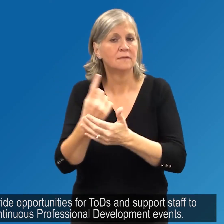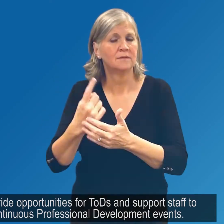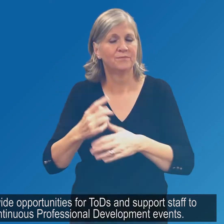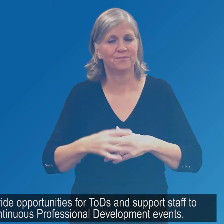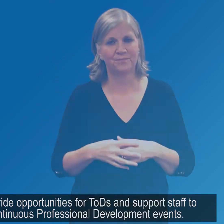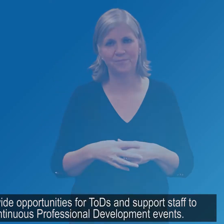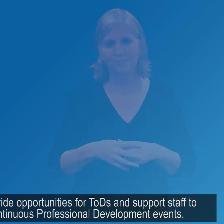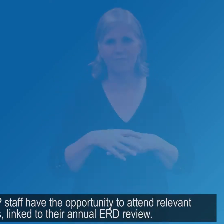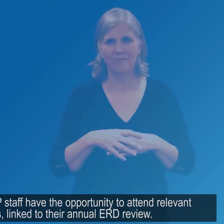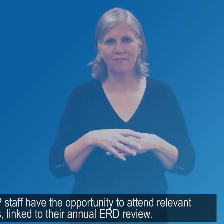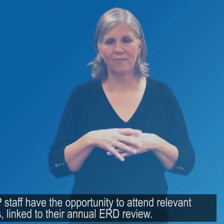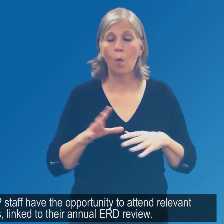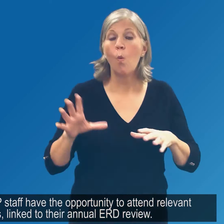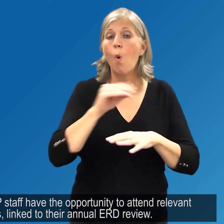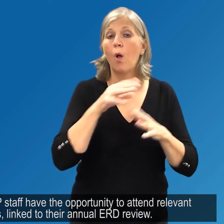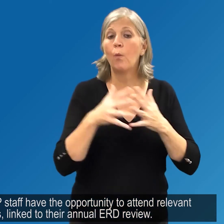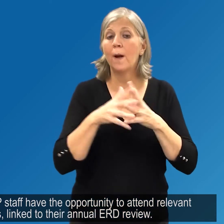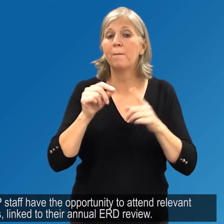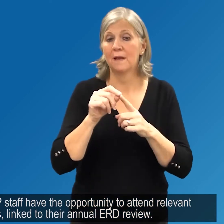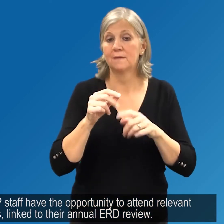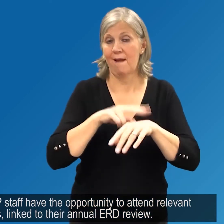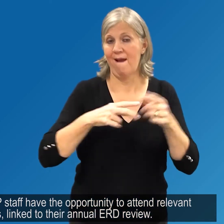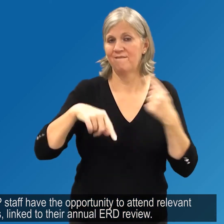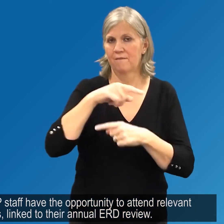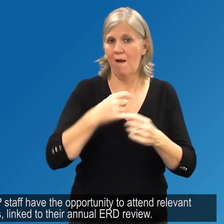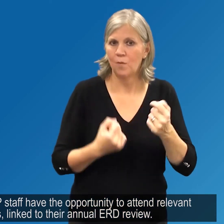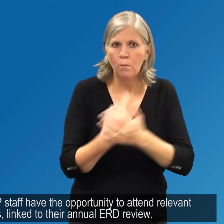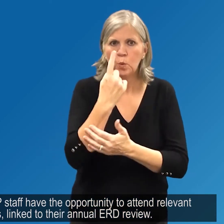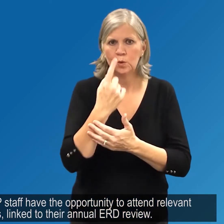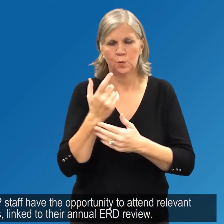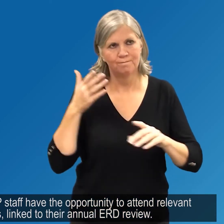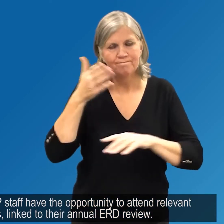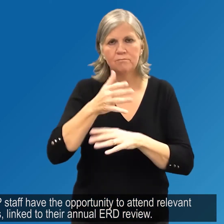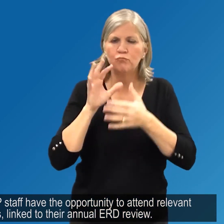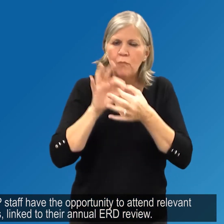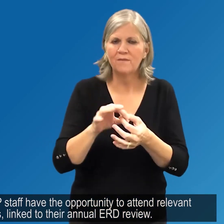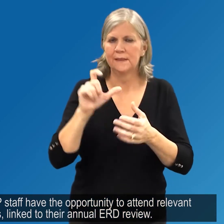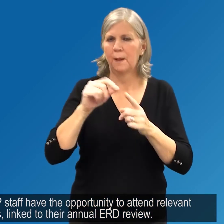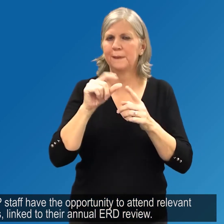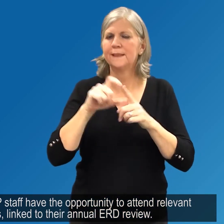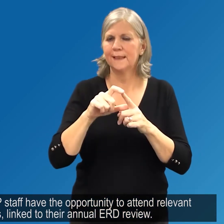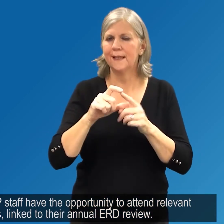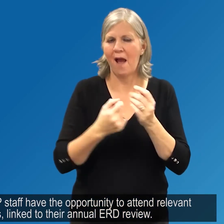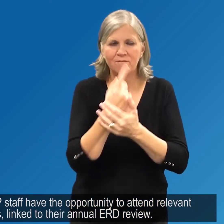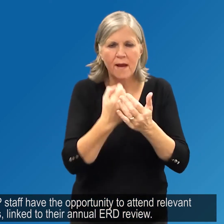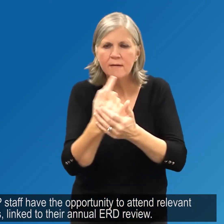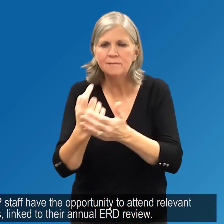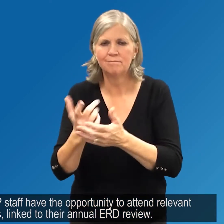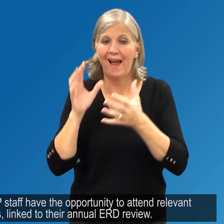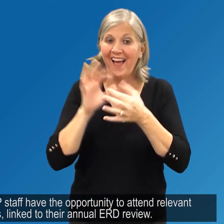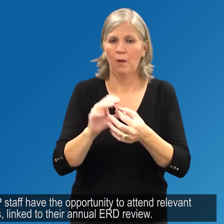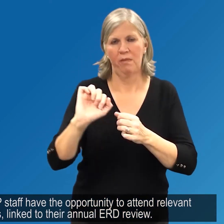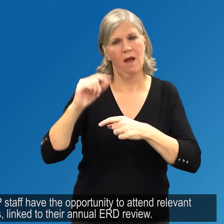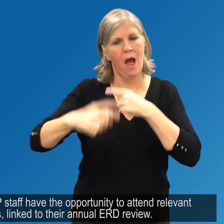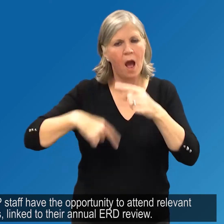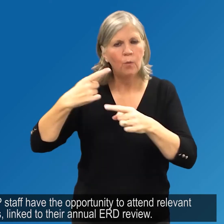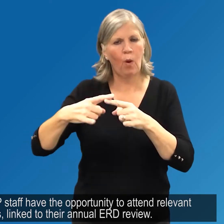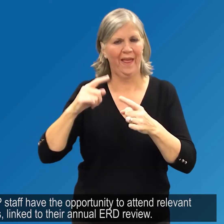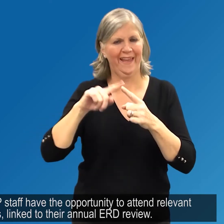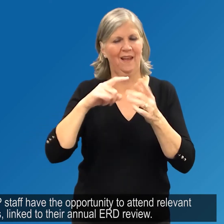events. Sub-actions. All WP staff have opportunity to attend relevant CPD events linked